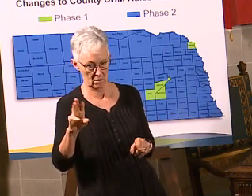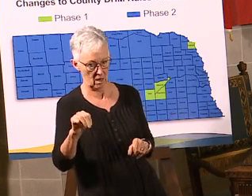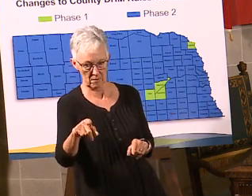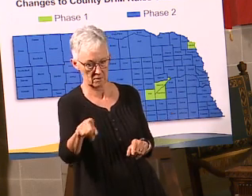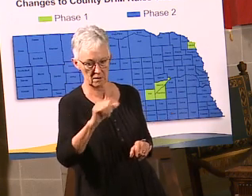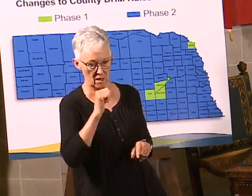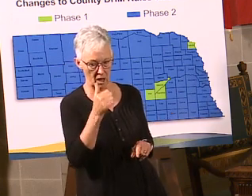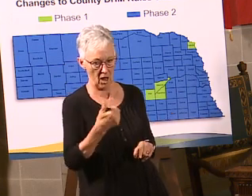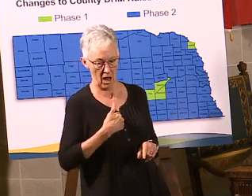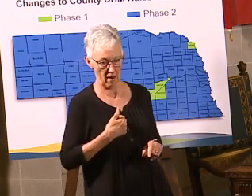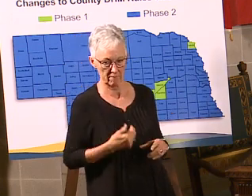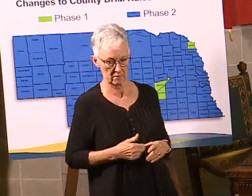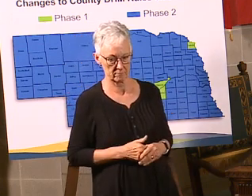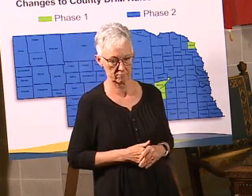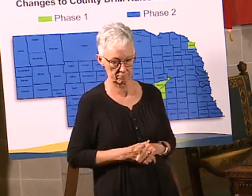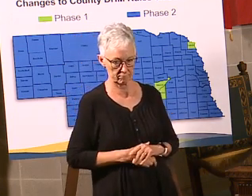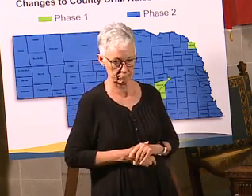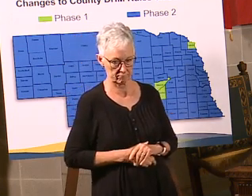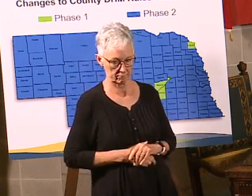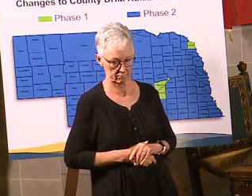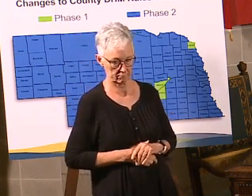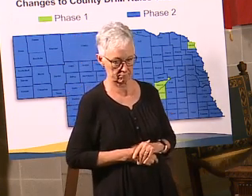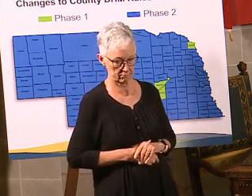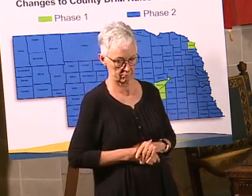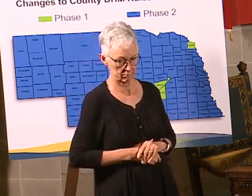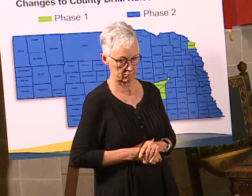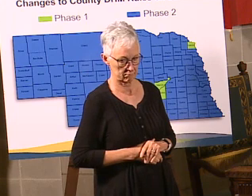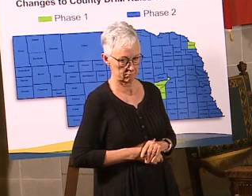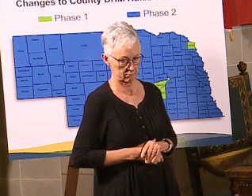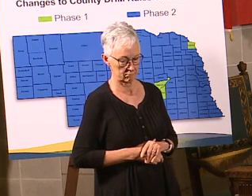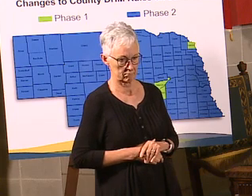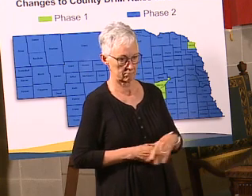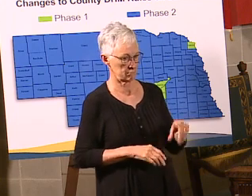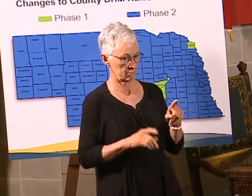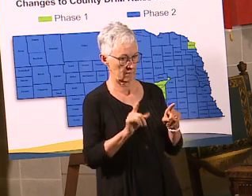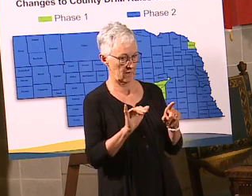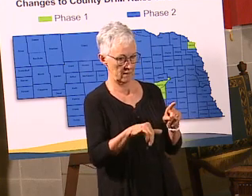Okay, we'll get back to you on that one, Martha. I don't have it off the top of my head. But obviously, one of the things, as I